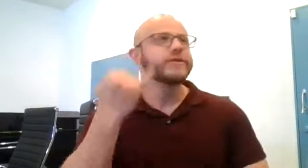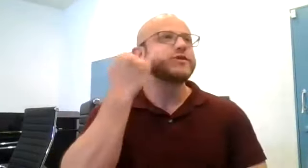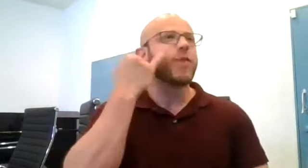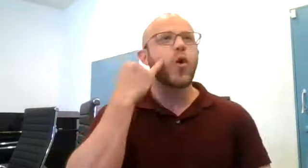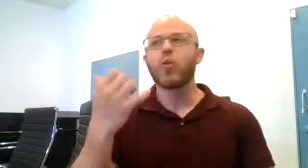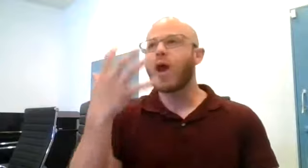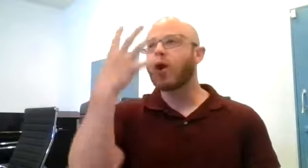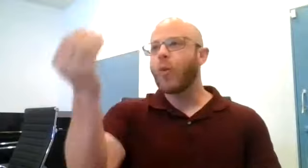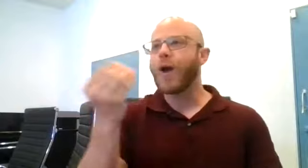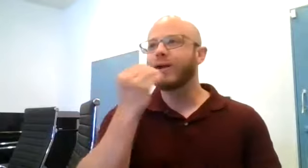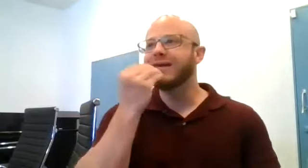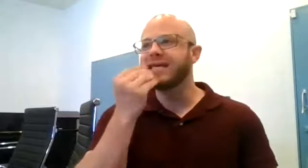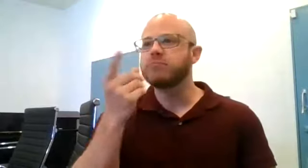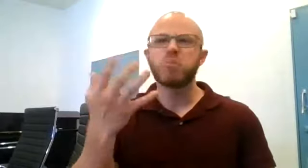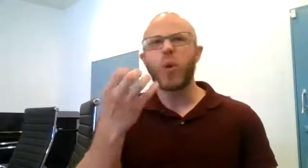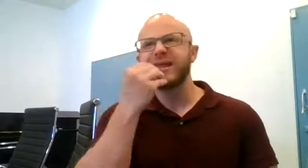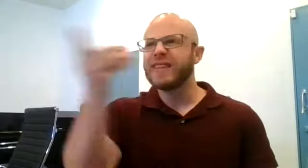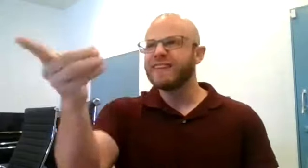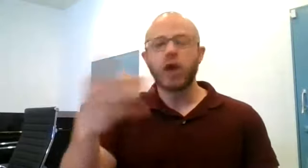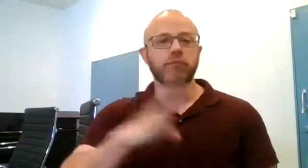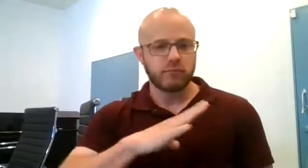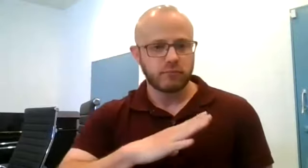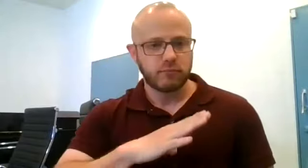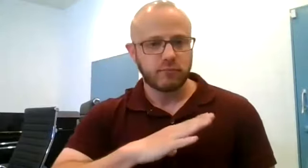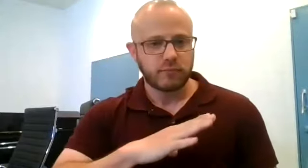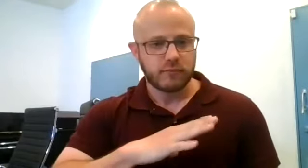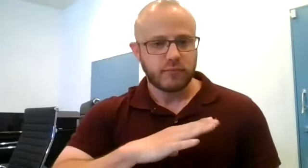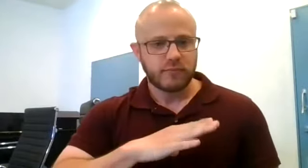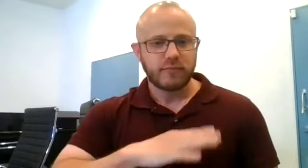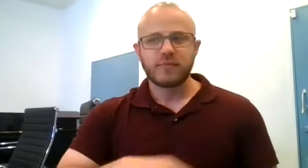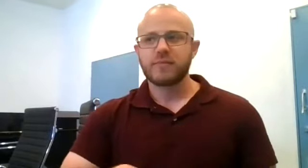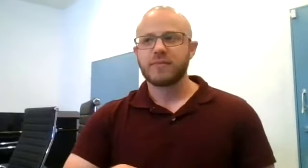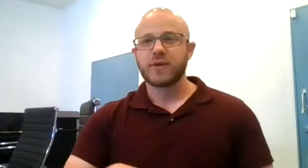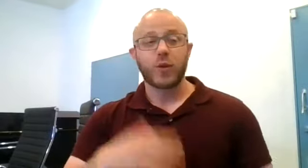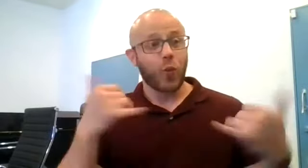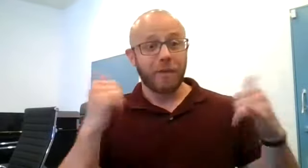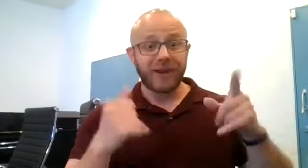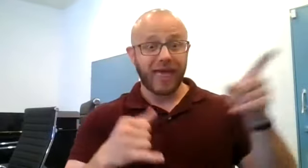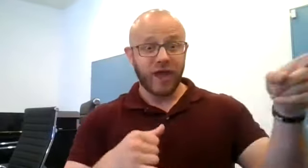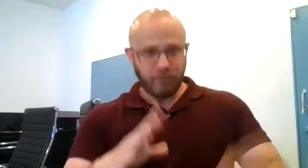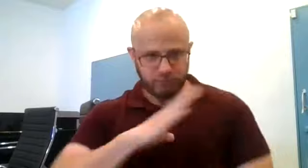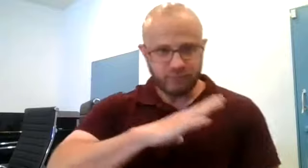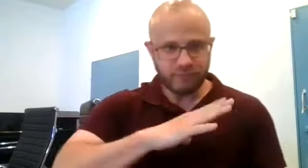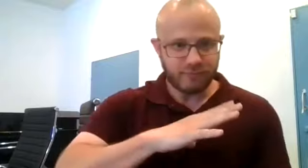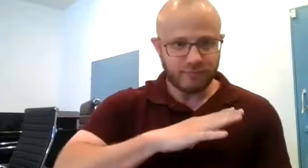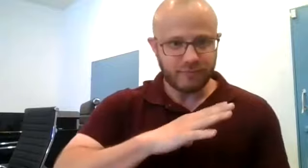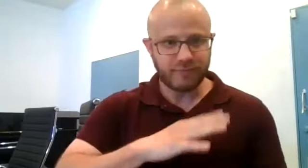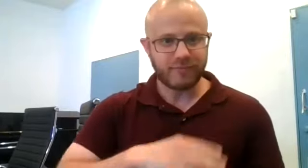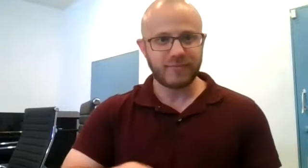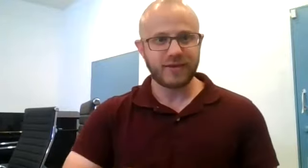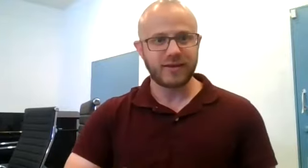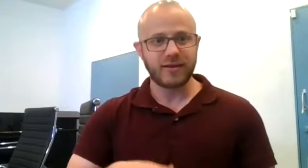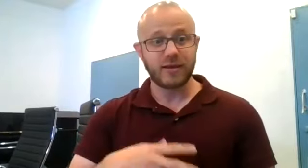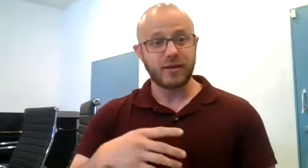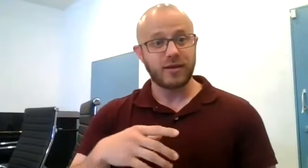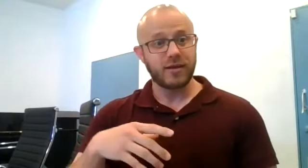He's famous for going out to eat. And he's like, okay, fine. Or he's famous for say, if you ask him, want to play